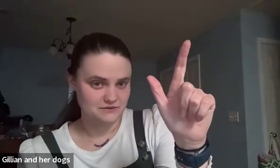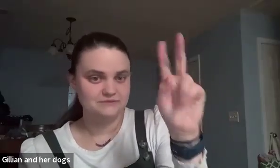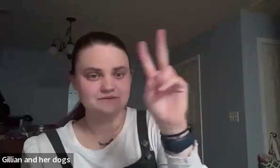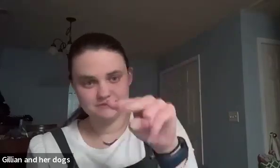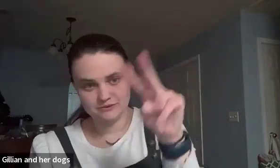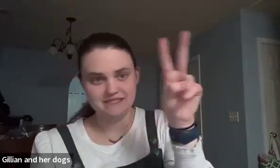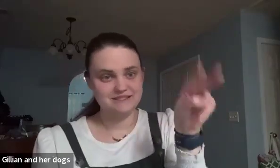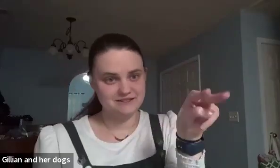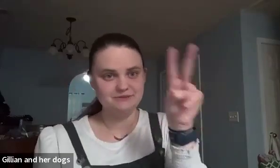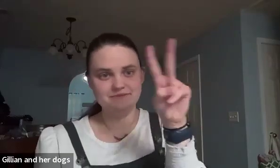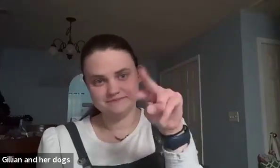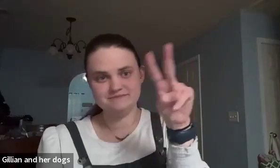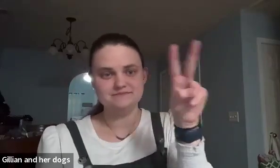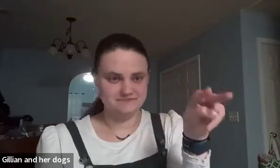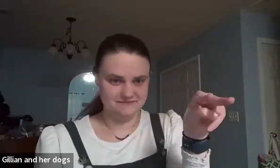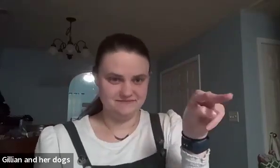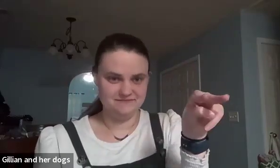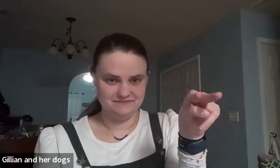22, 22.